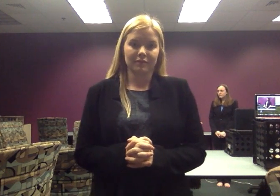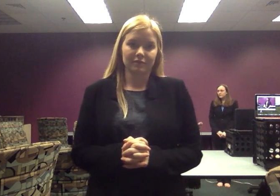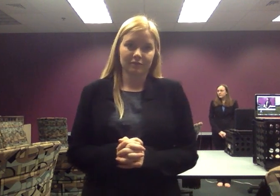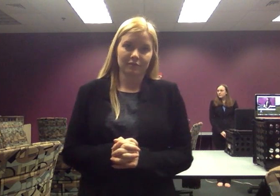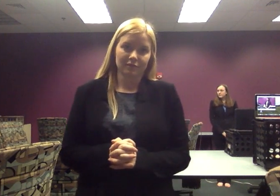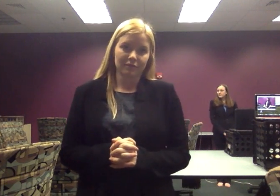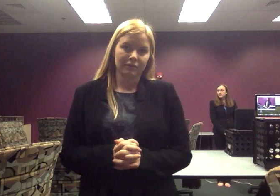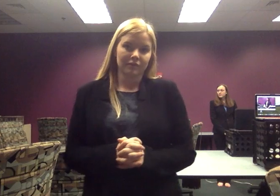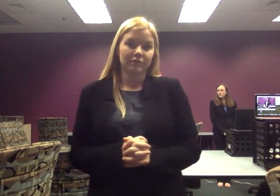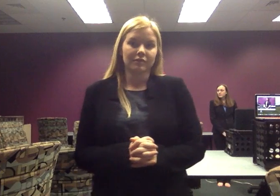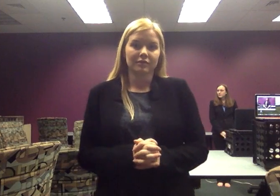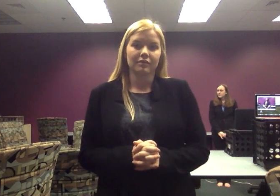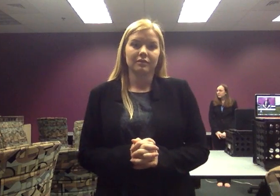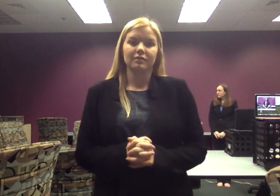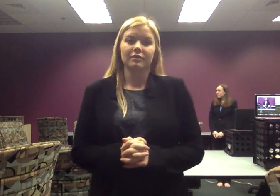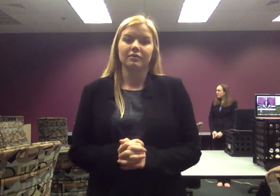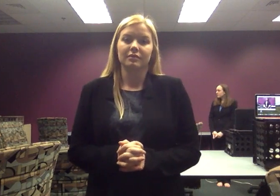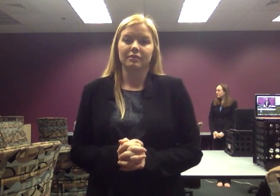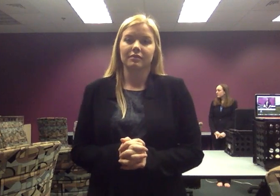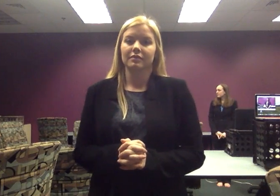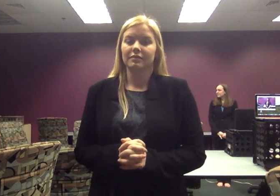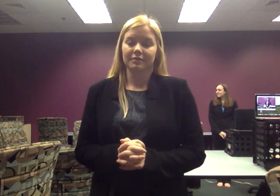O'Keeffe and abstract art.